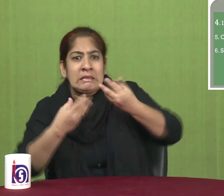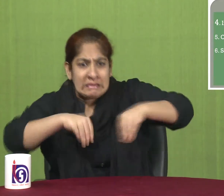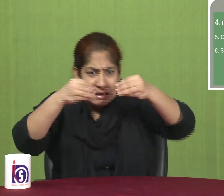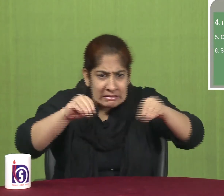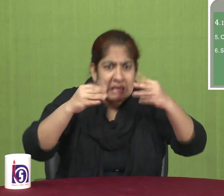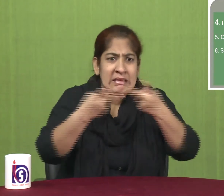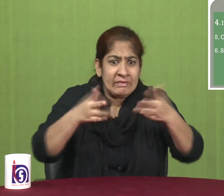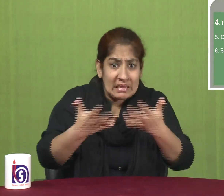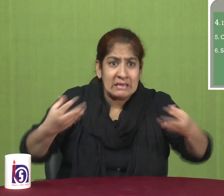turnover rate.